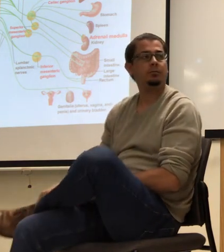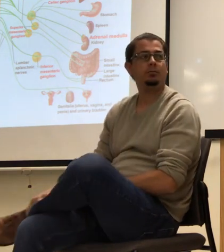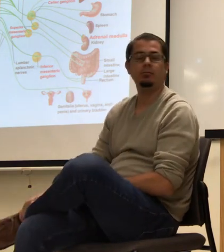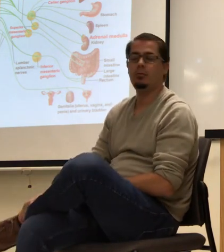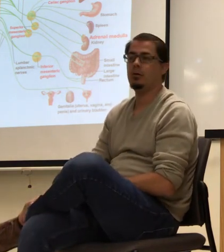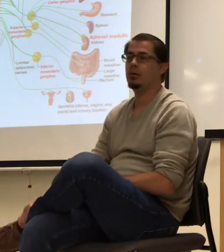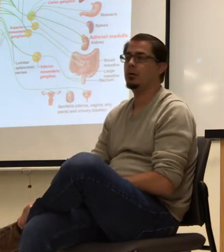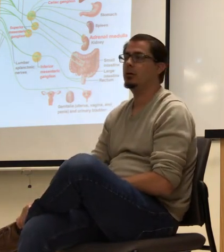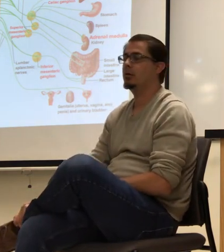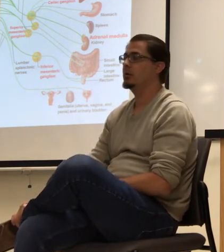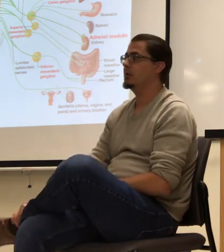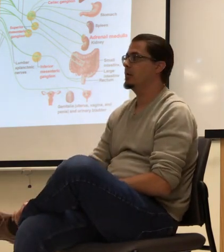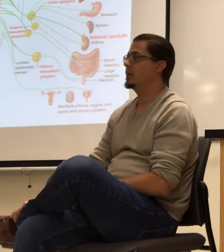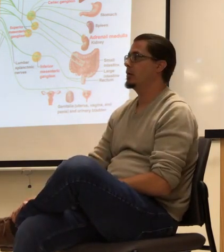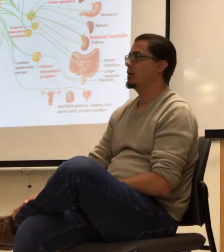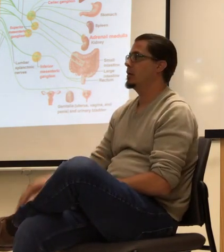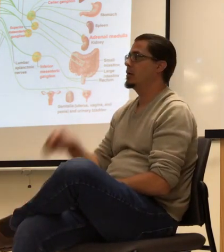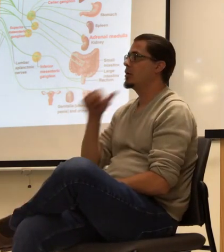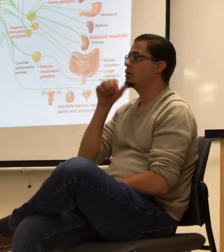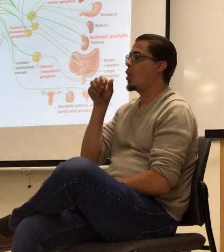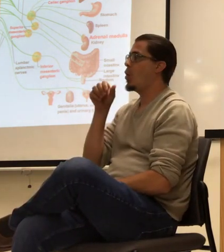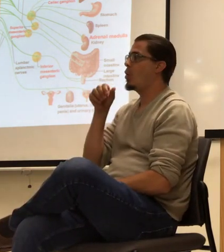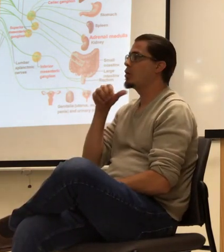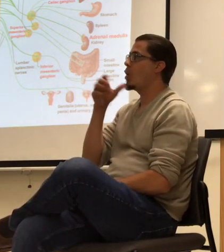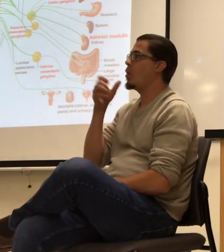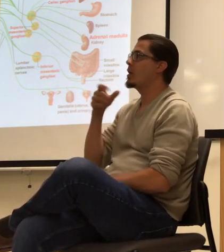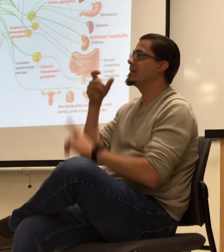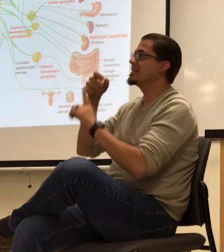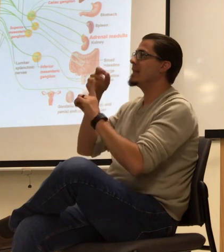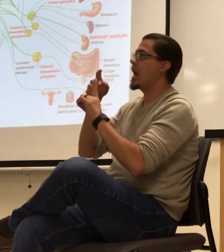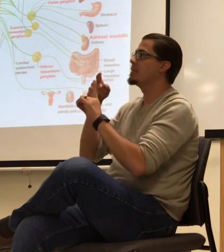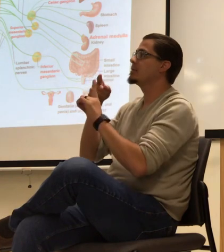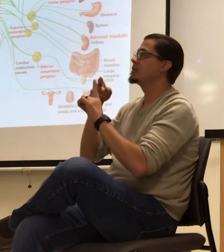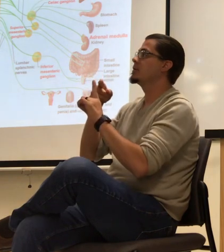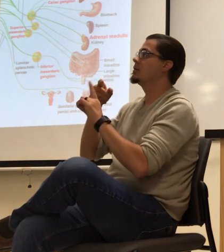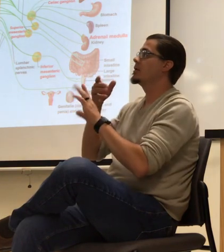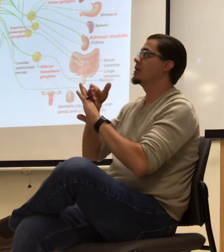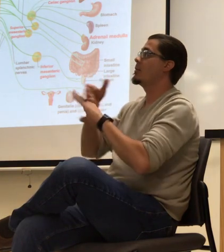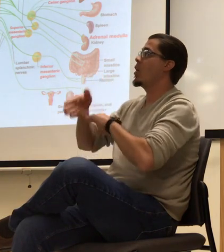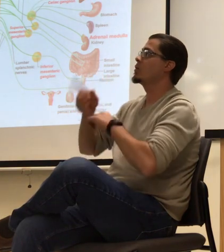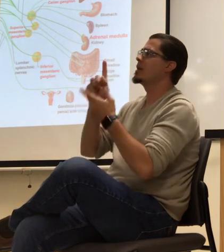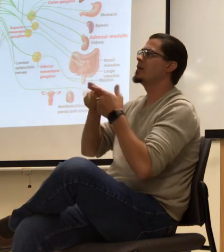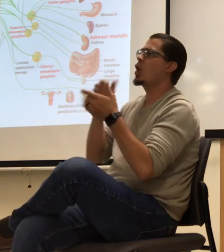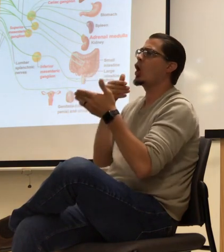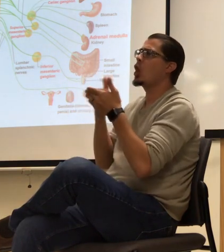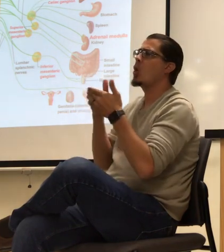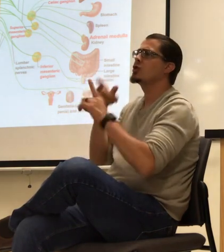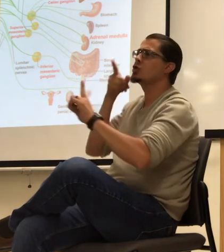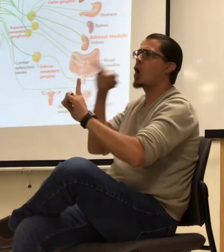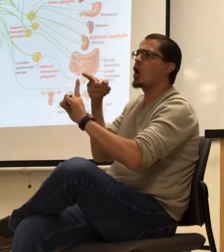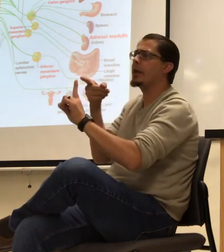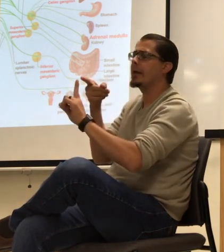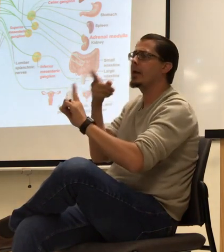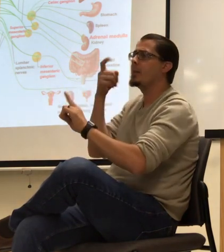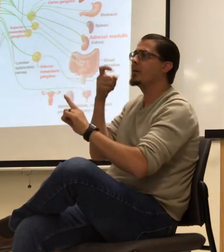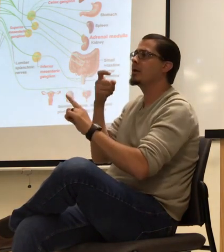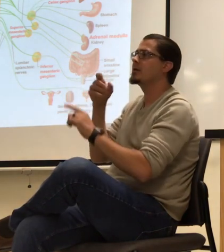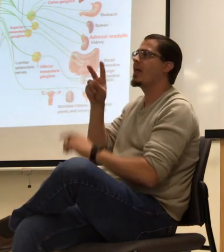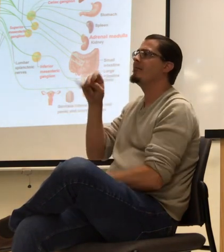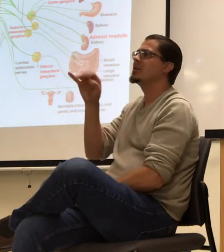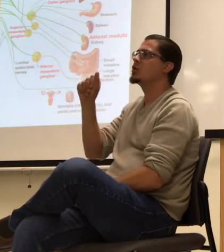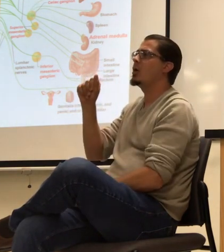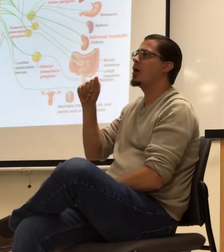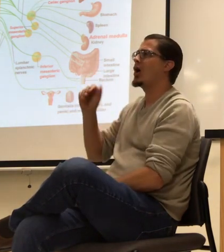Yeah, because you don't want to synapse to the post to get close to the target. Yeah, because the viscera are kind of down here, further away